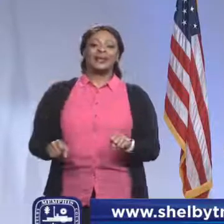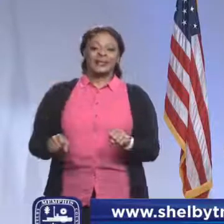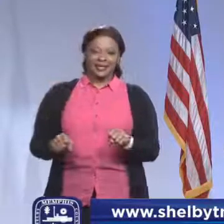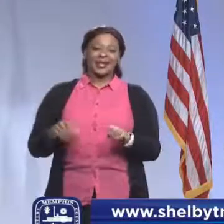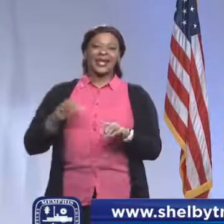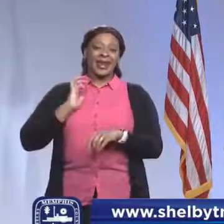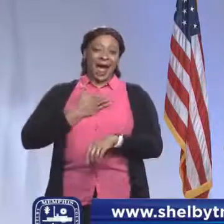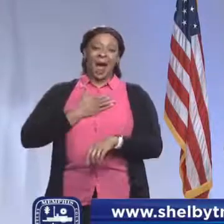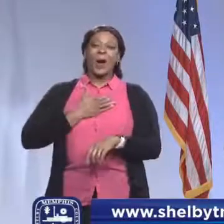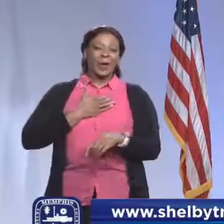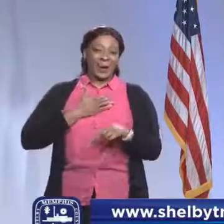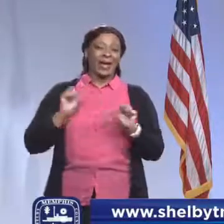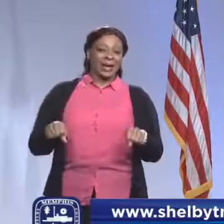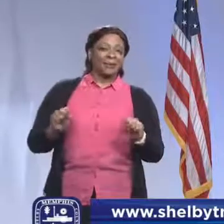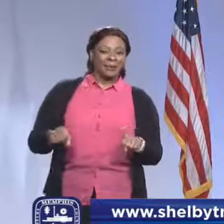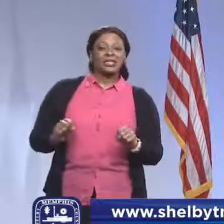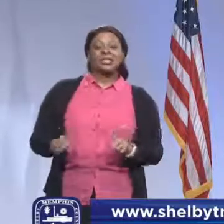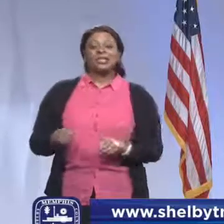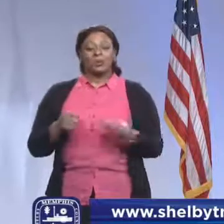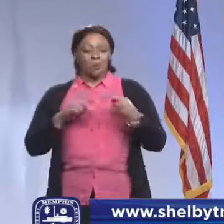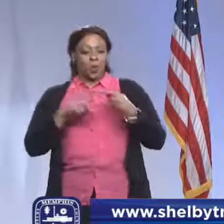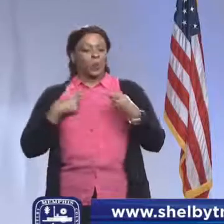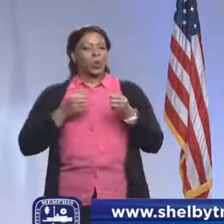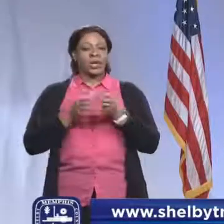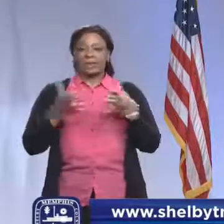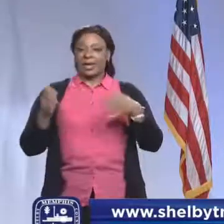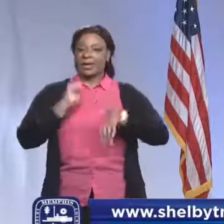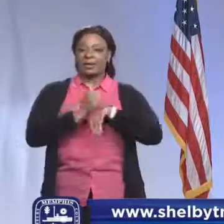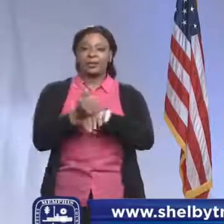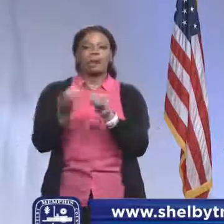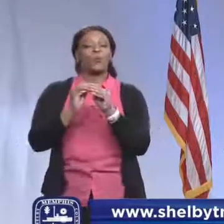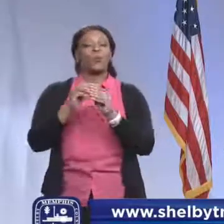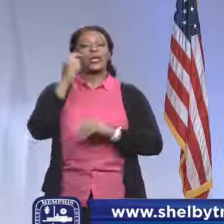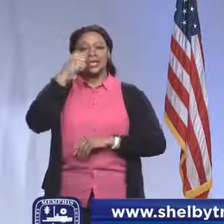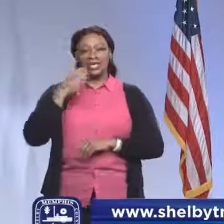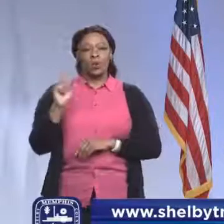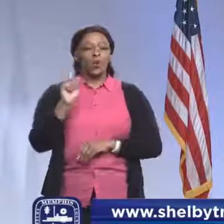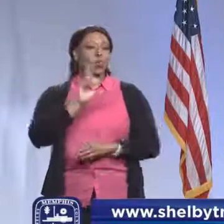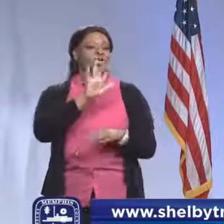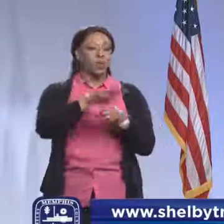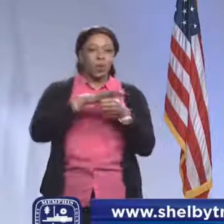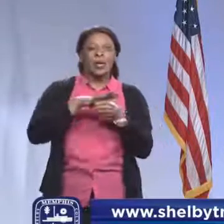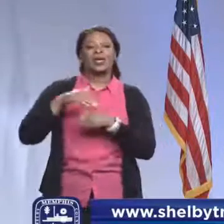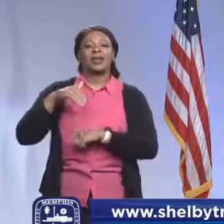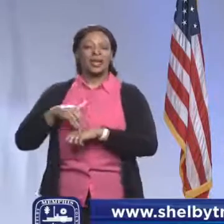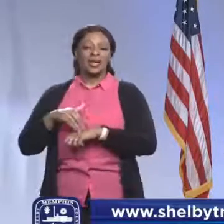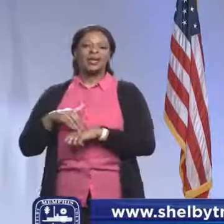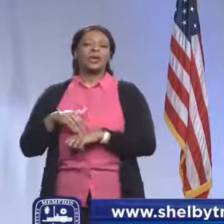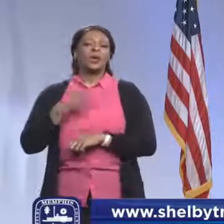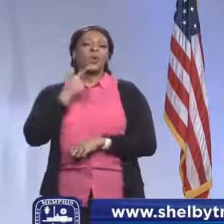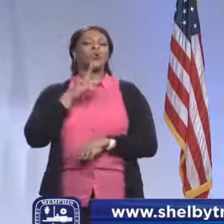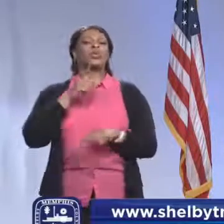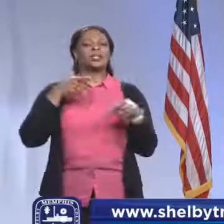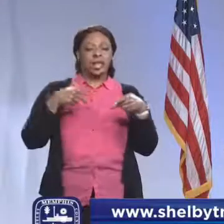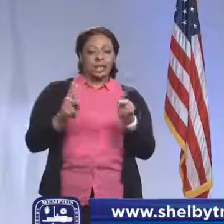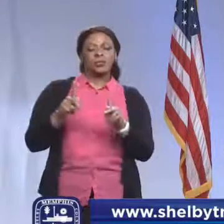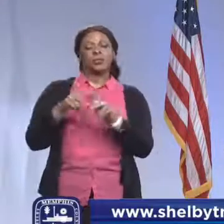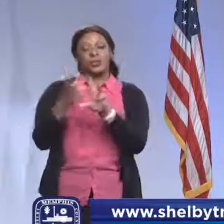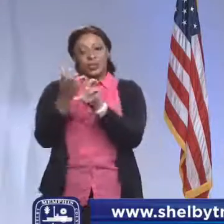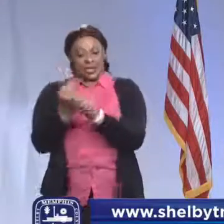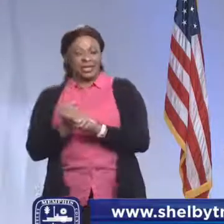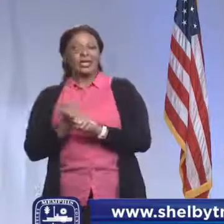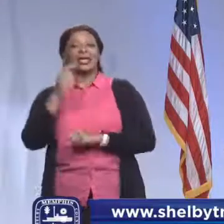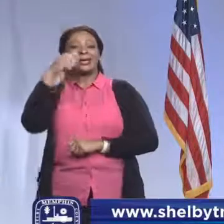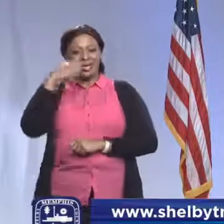our power to say, one, we're expanding testing, where the testing sites are, and who's eligible to get